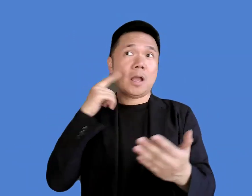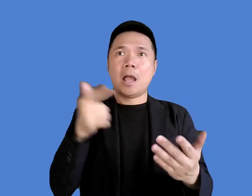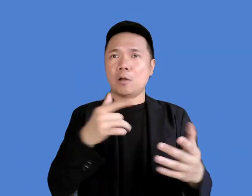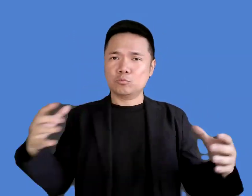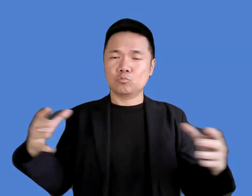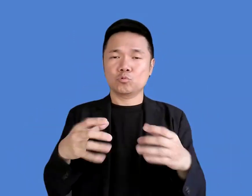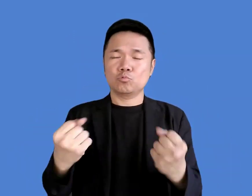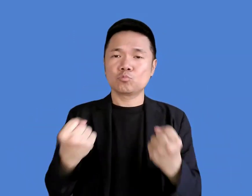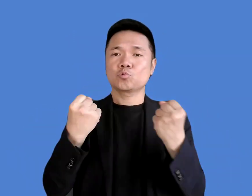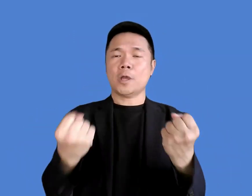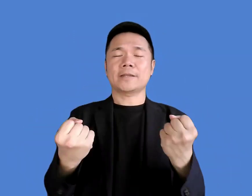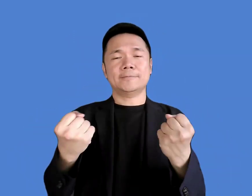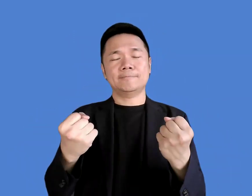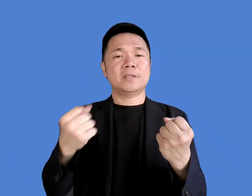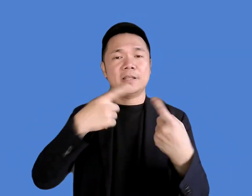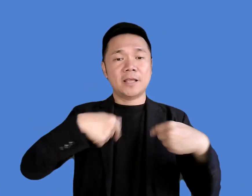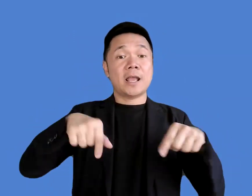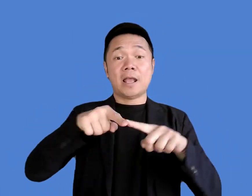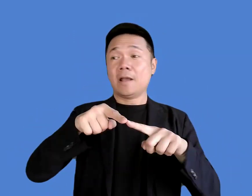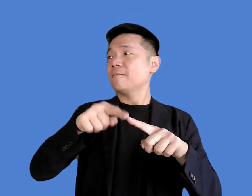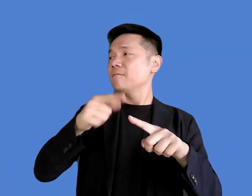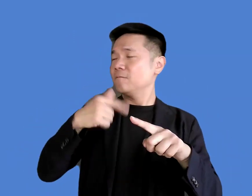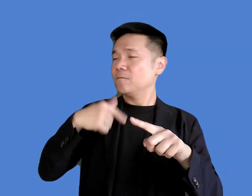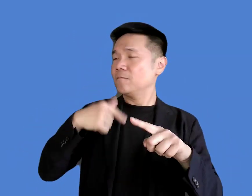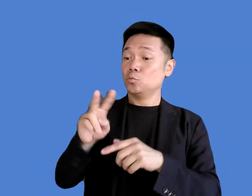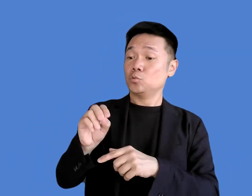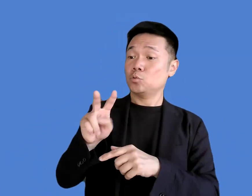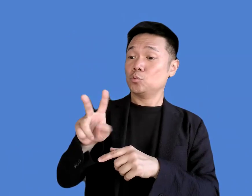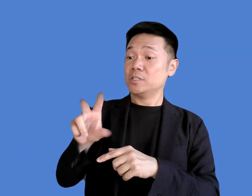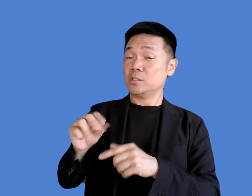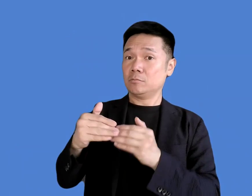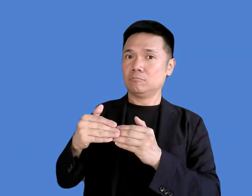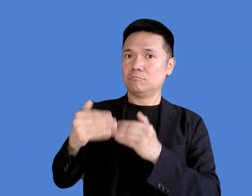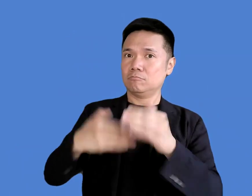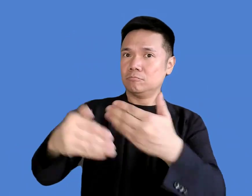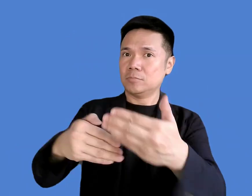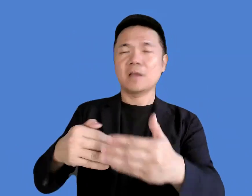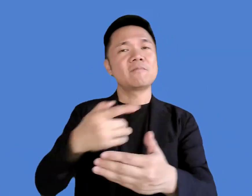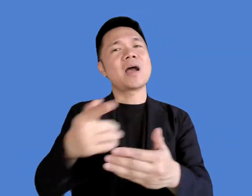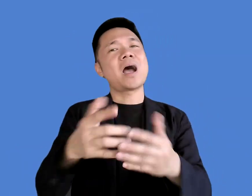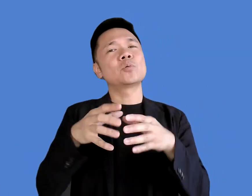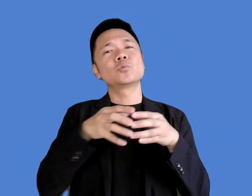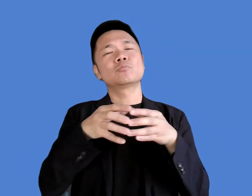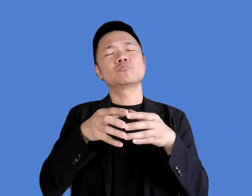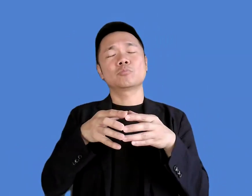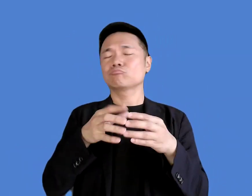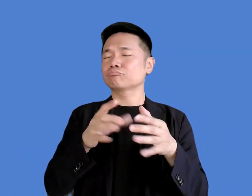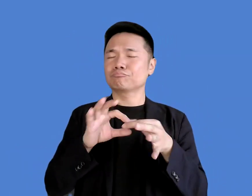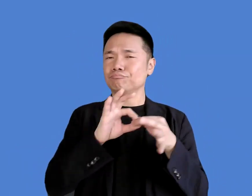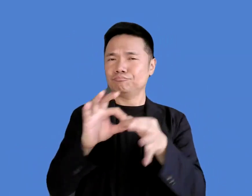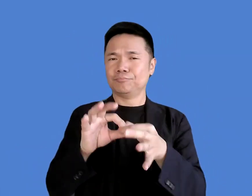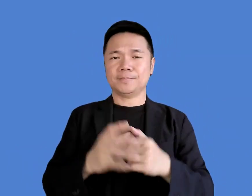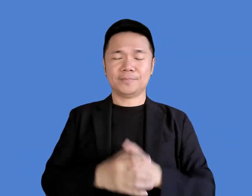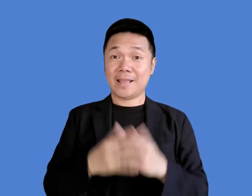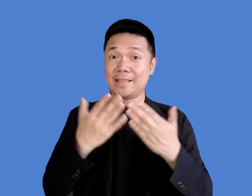ecosystem, taking us to 2030 and beyond, really walking this journey together. For our starting